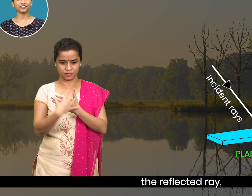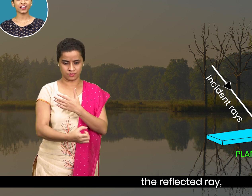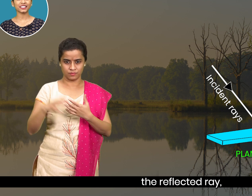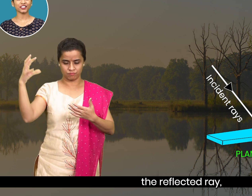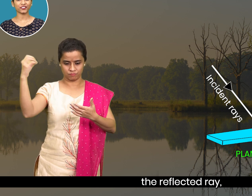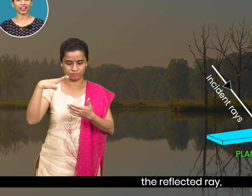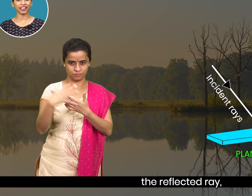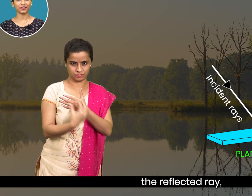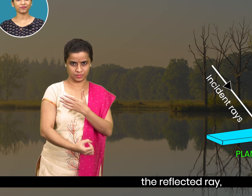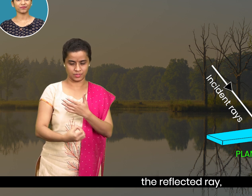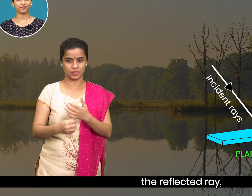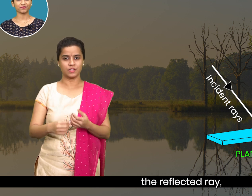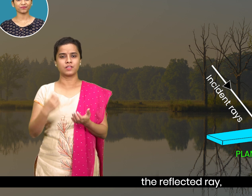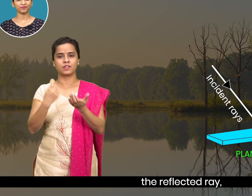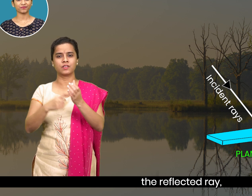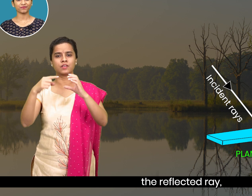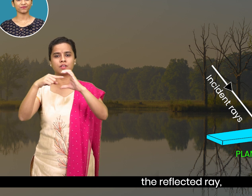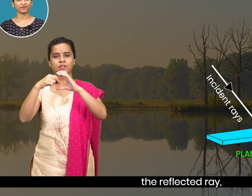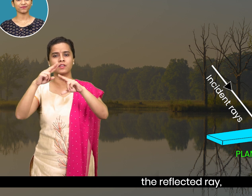the reflected ray